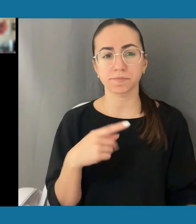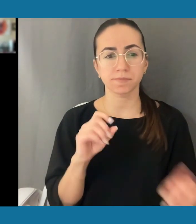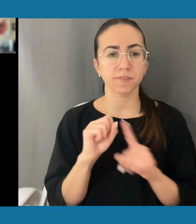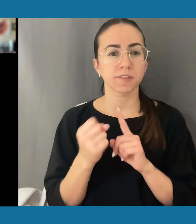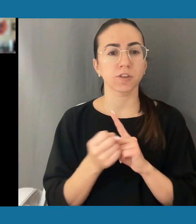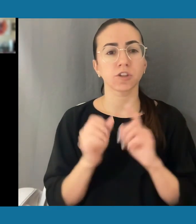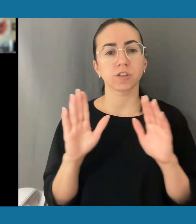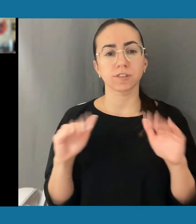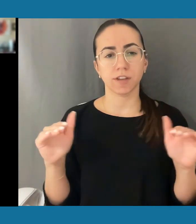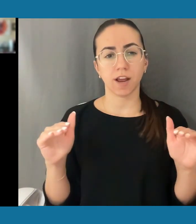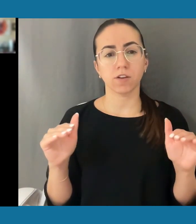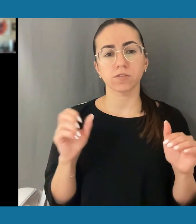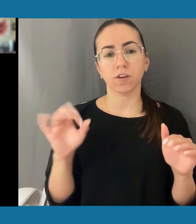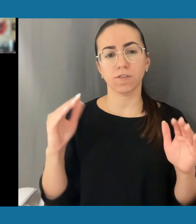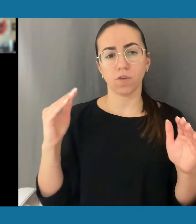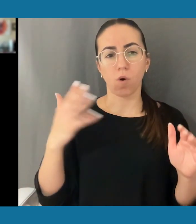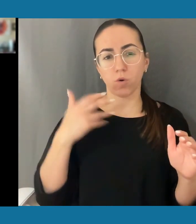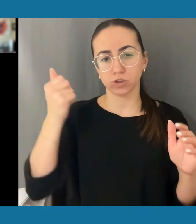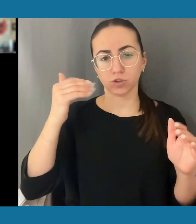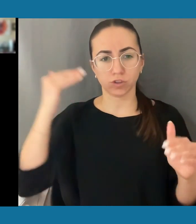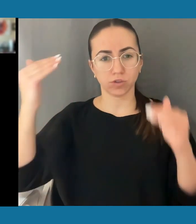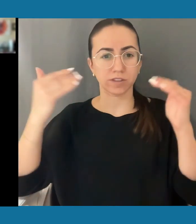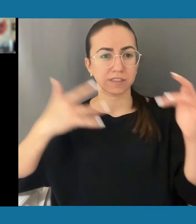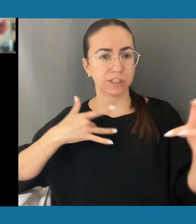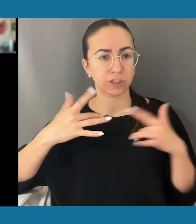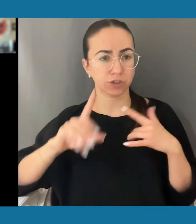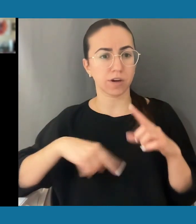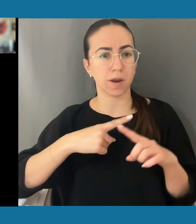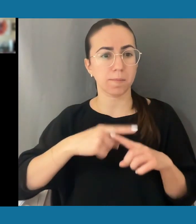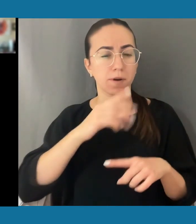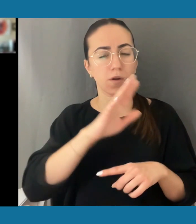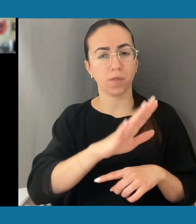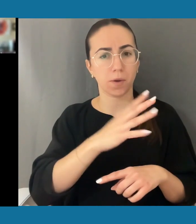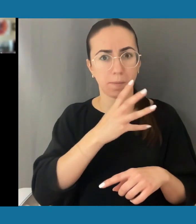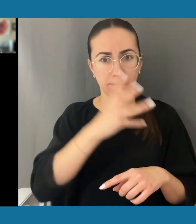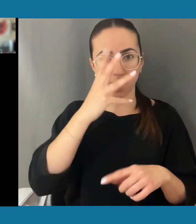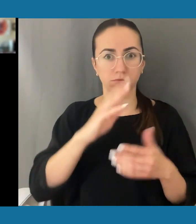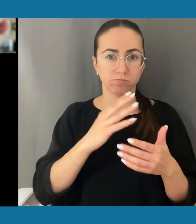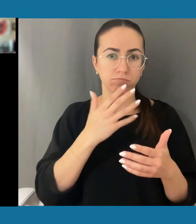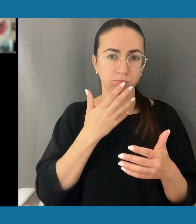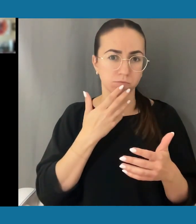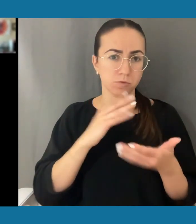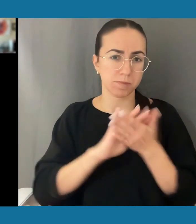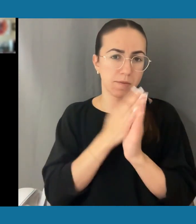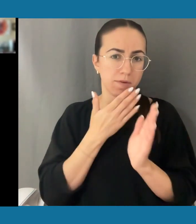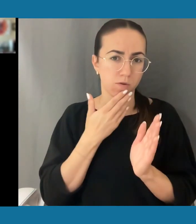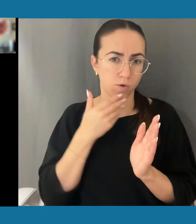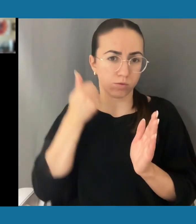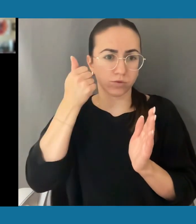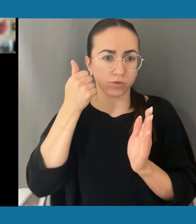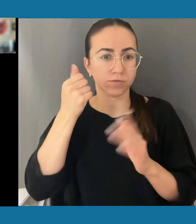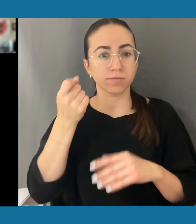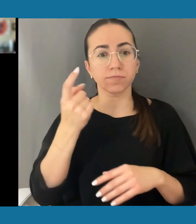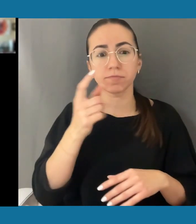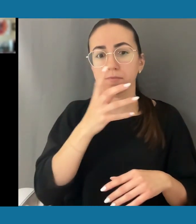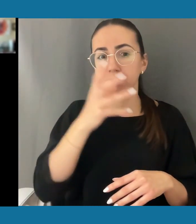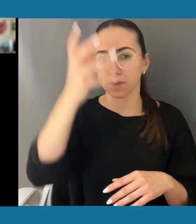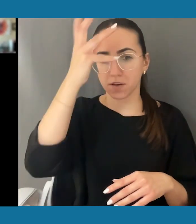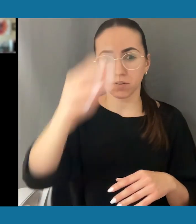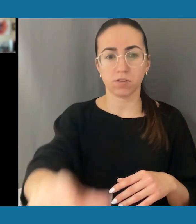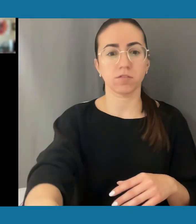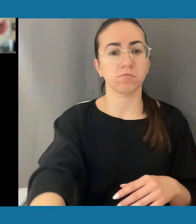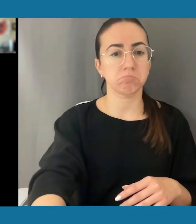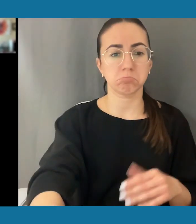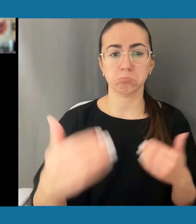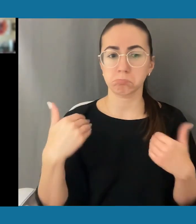adult is concerned about their aging parent. The parent has not had any major issues